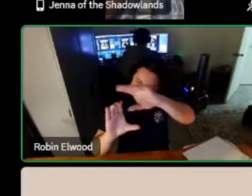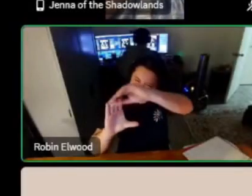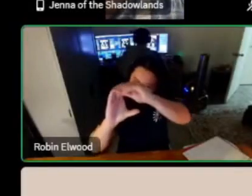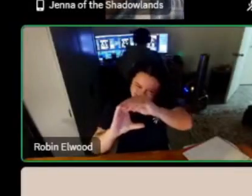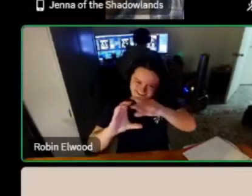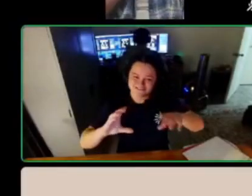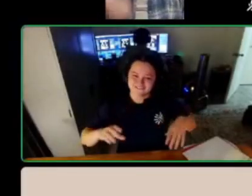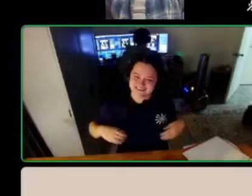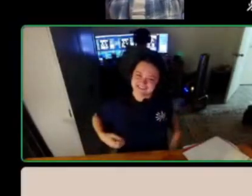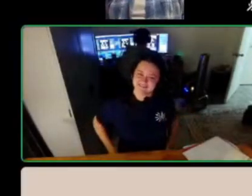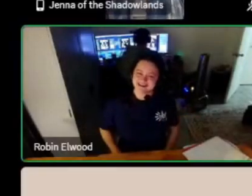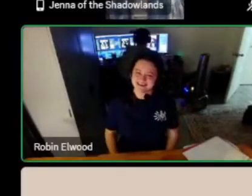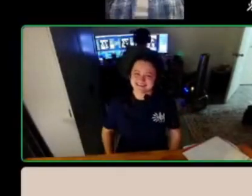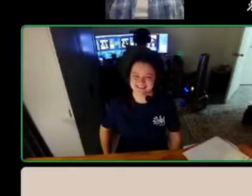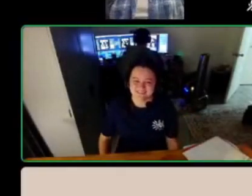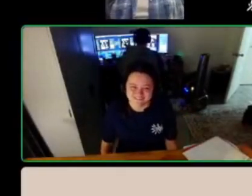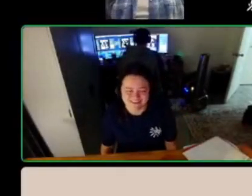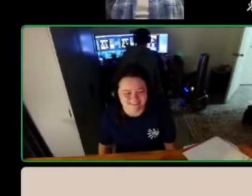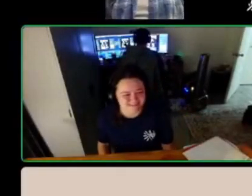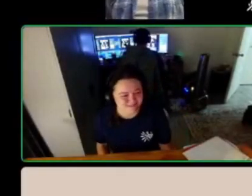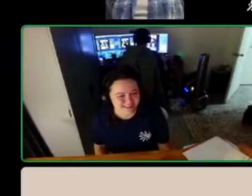Like forcing my hands or my fingers in place.